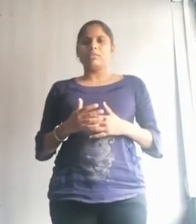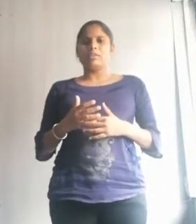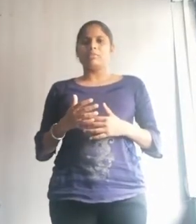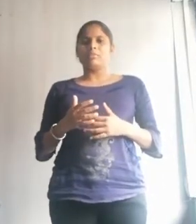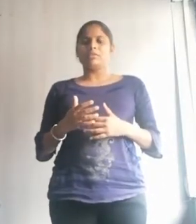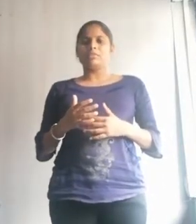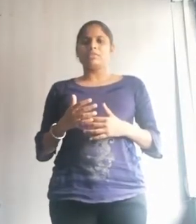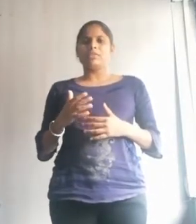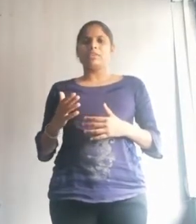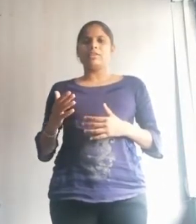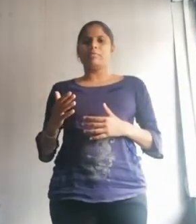Java